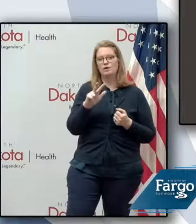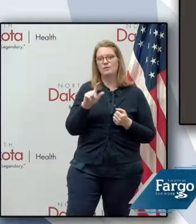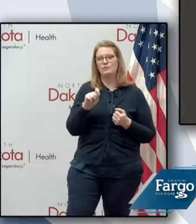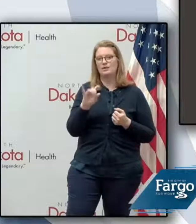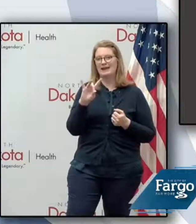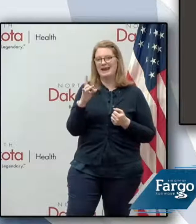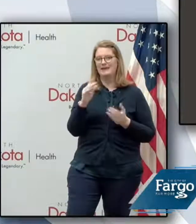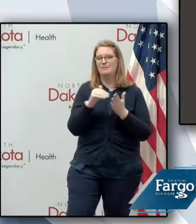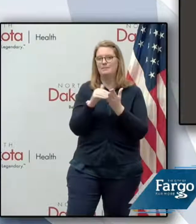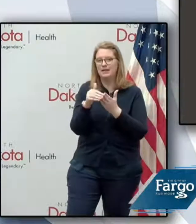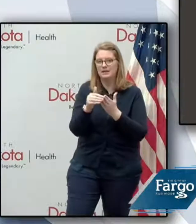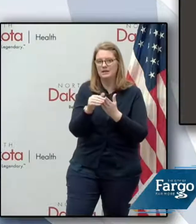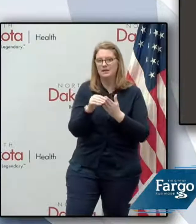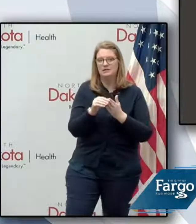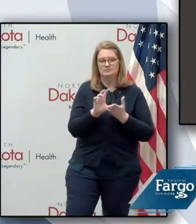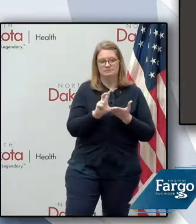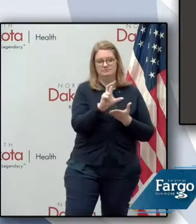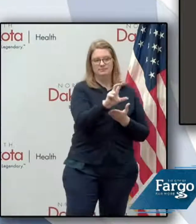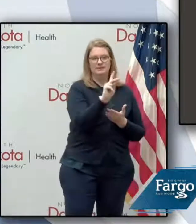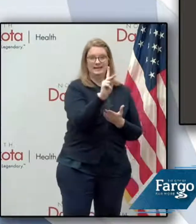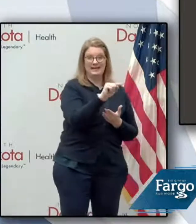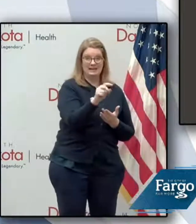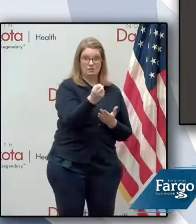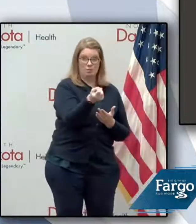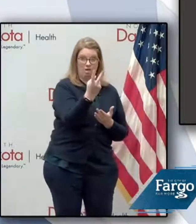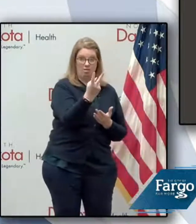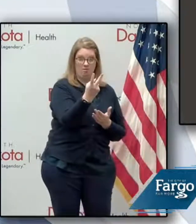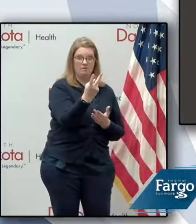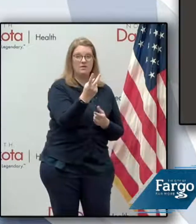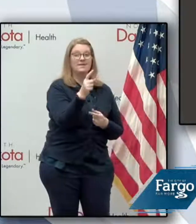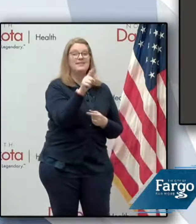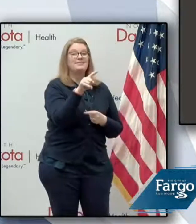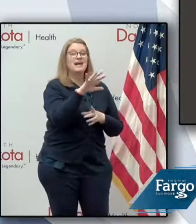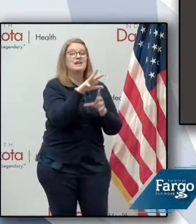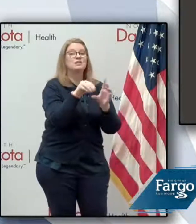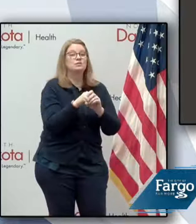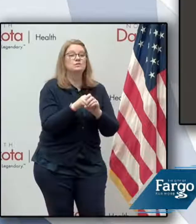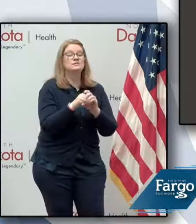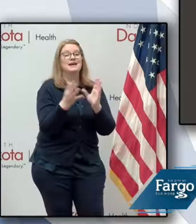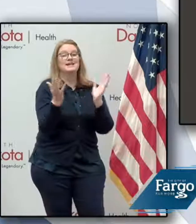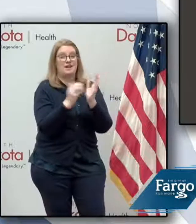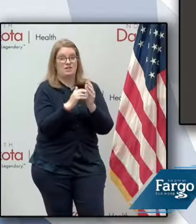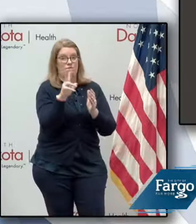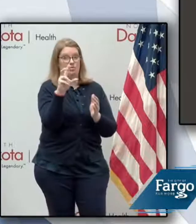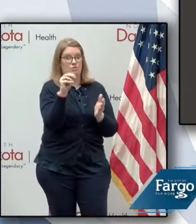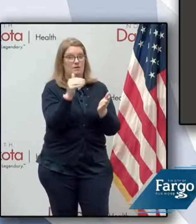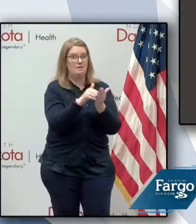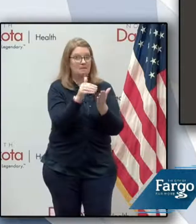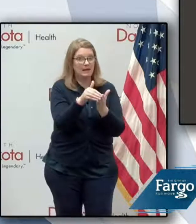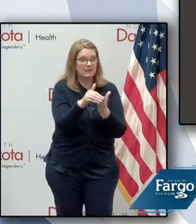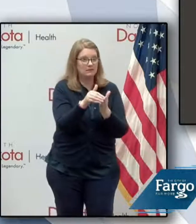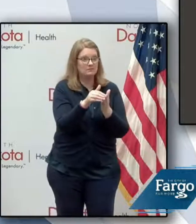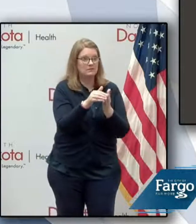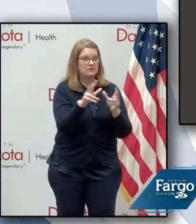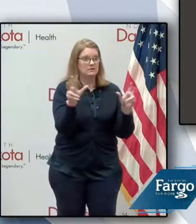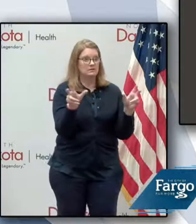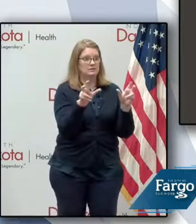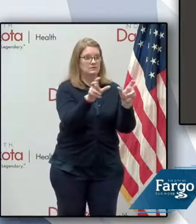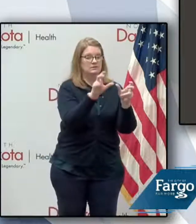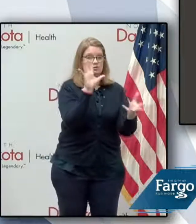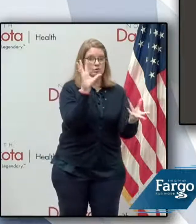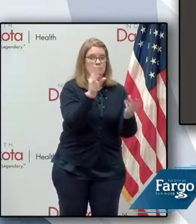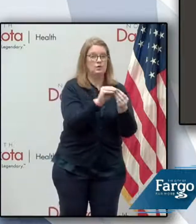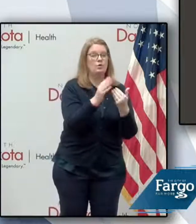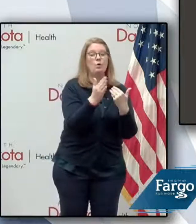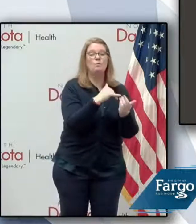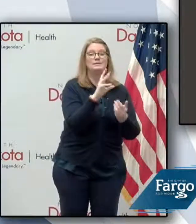33.8 million going to K-12 on top of the roughly 30 million that was allocated before, so that brings a total of